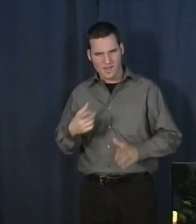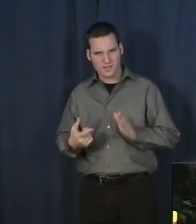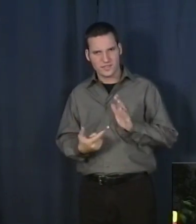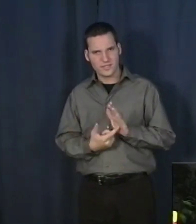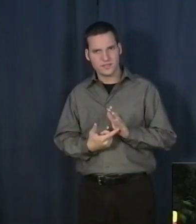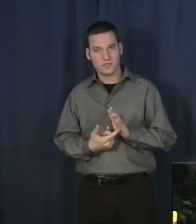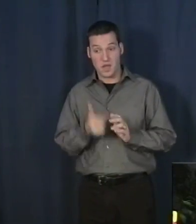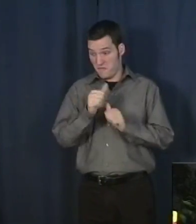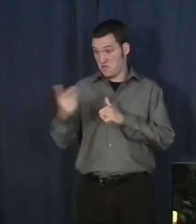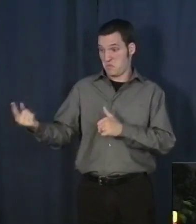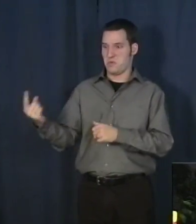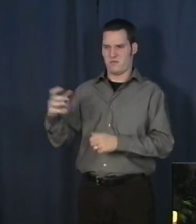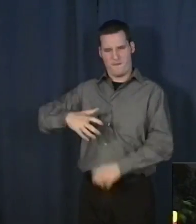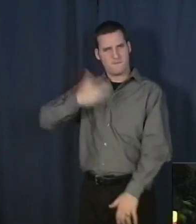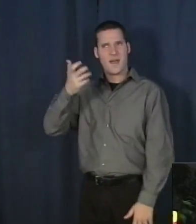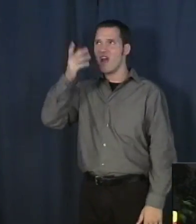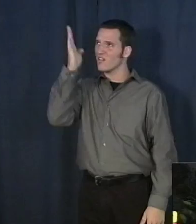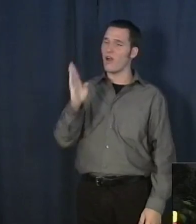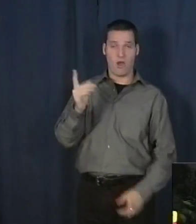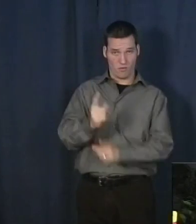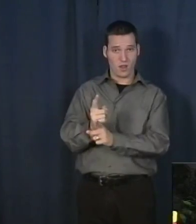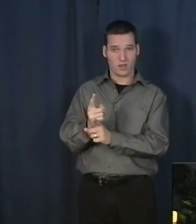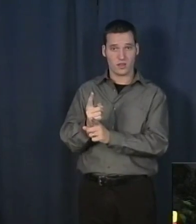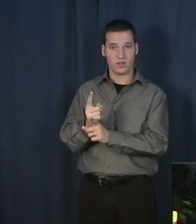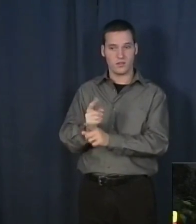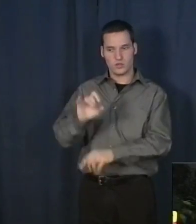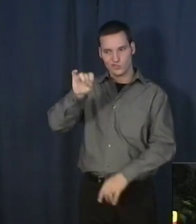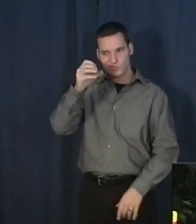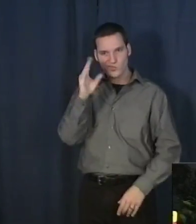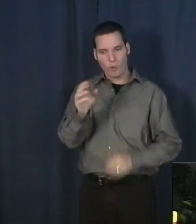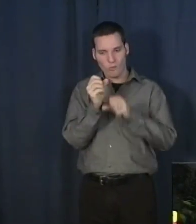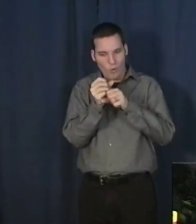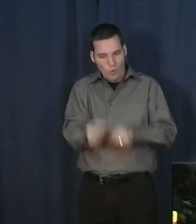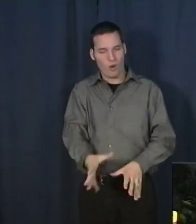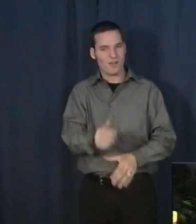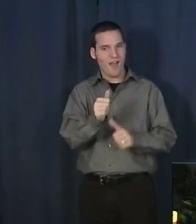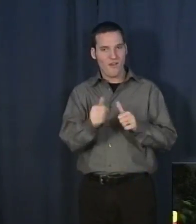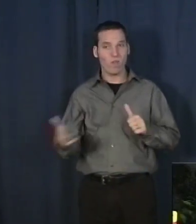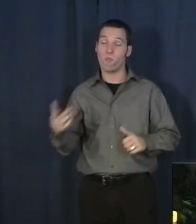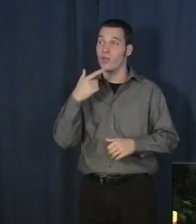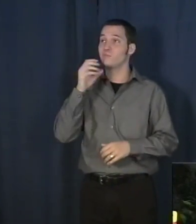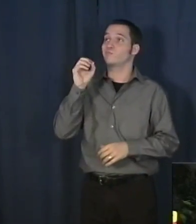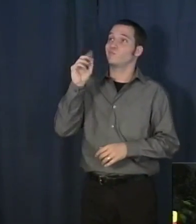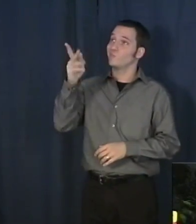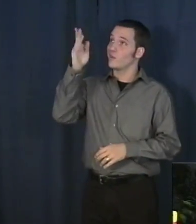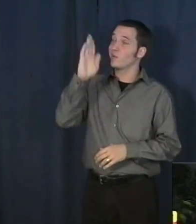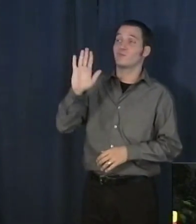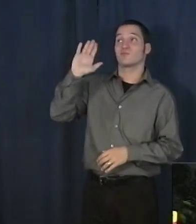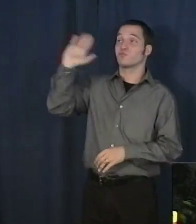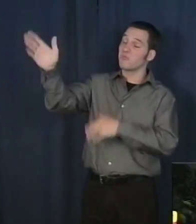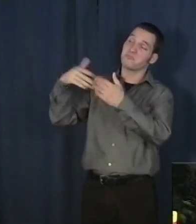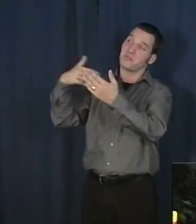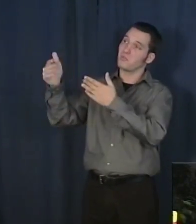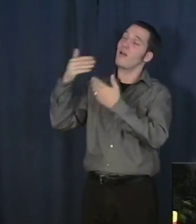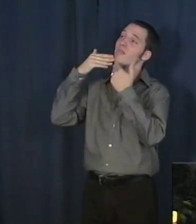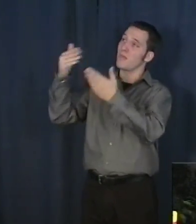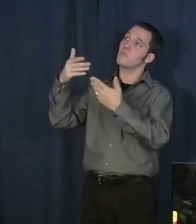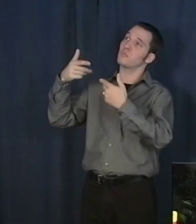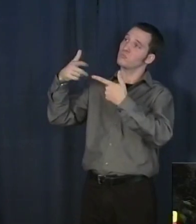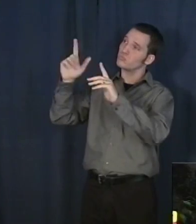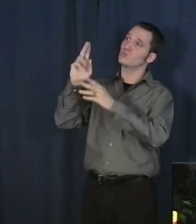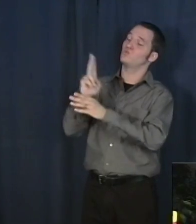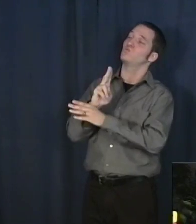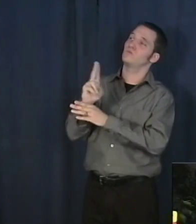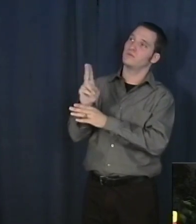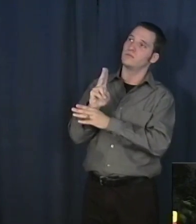anyway? Everybody else would get mad at God, right? Job lost it all. Said, okay, God, it was yours to begin with. Thanks for letting me